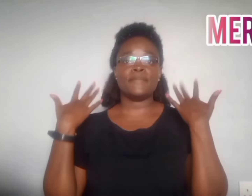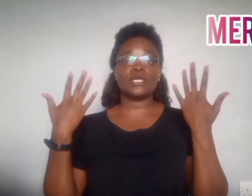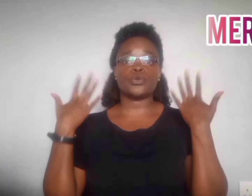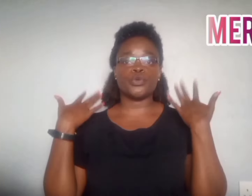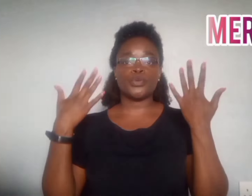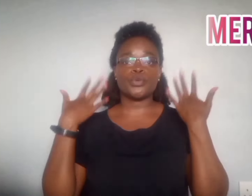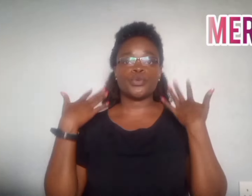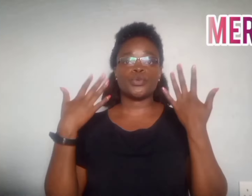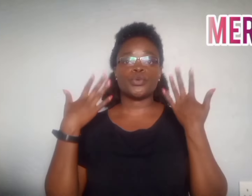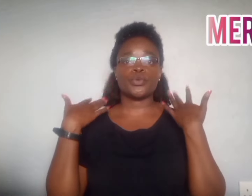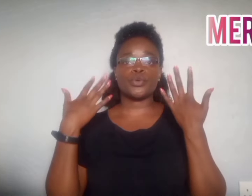Meru.